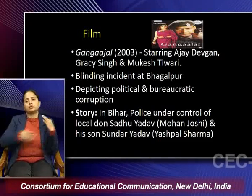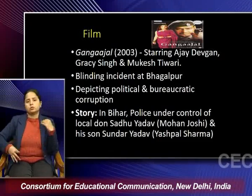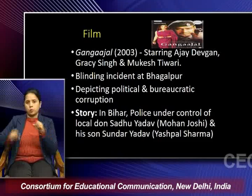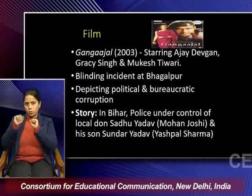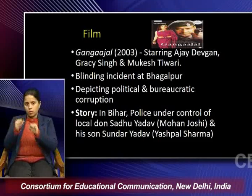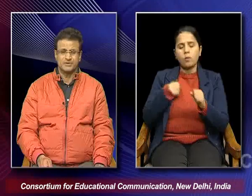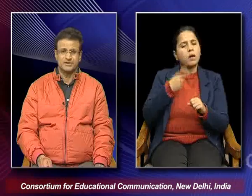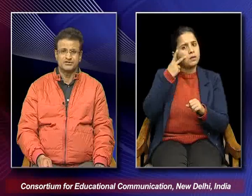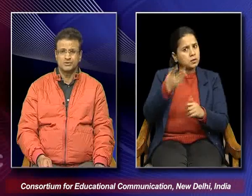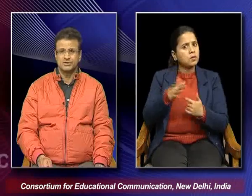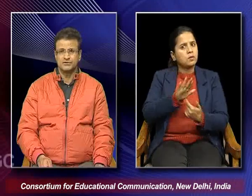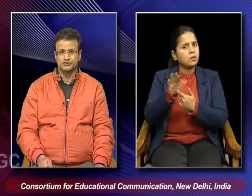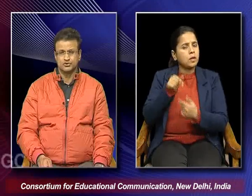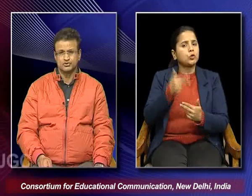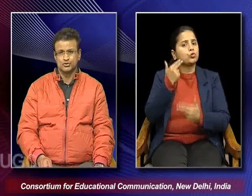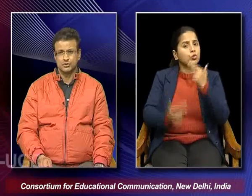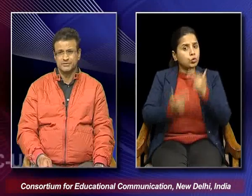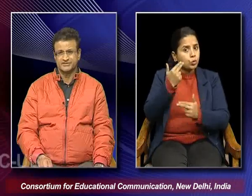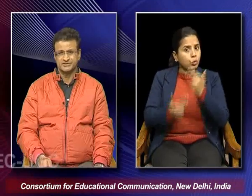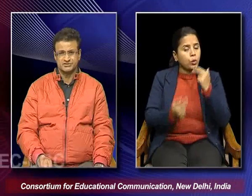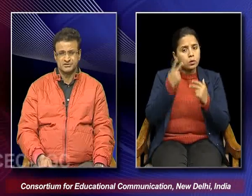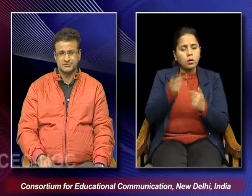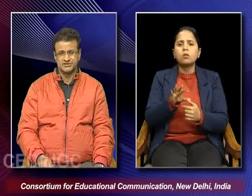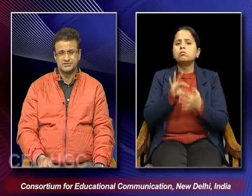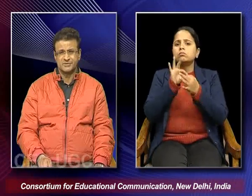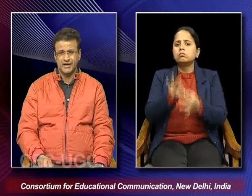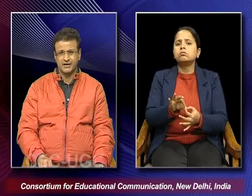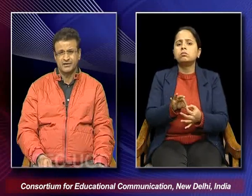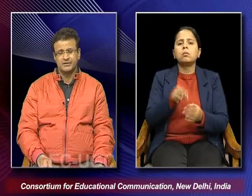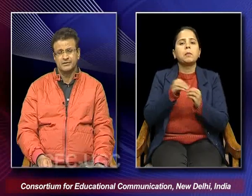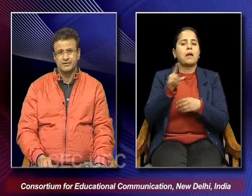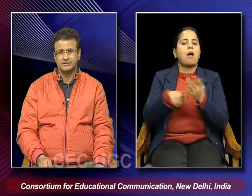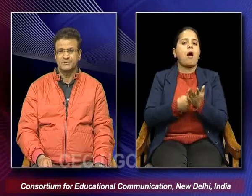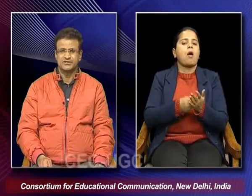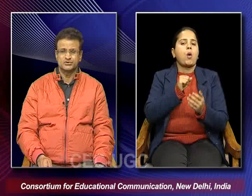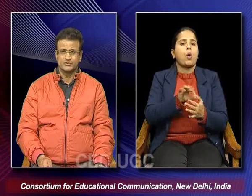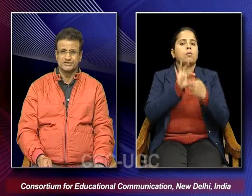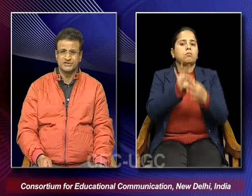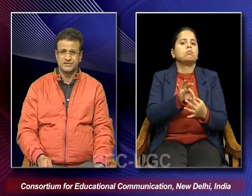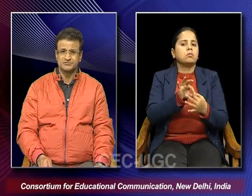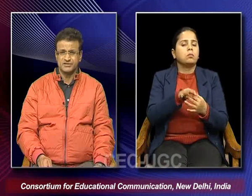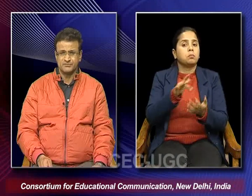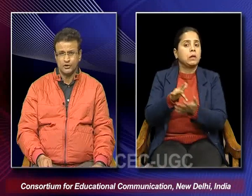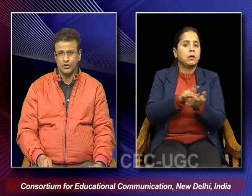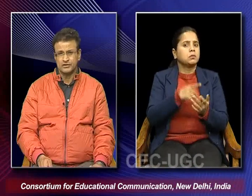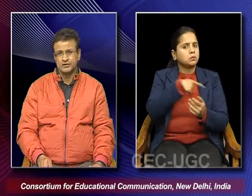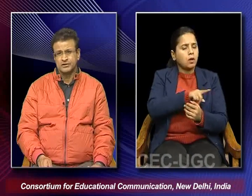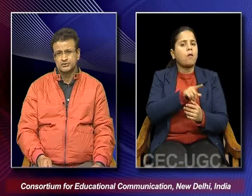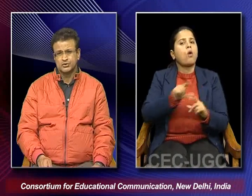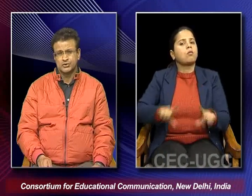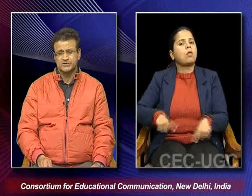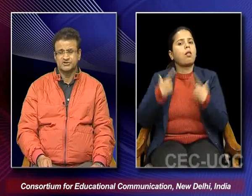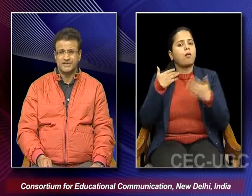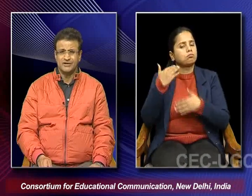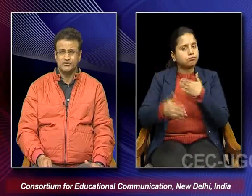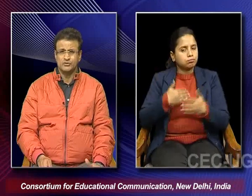that again this particular story was also based in Bihar, the place to which he himself belonged. So